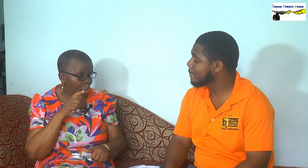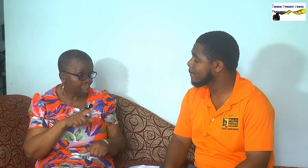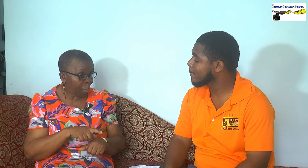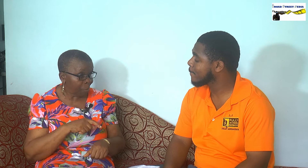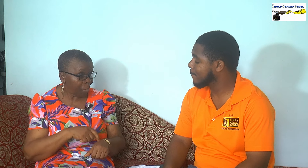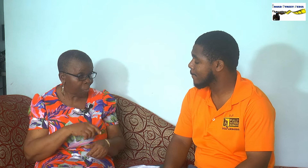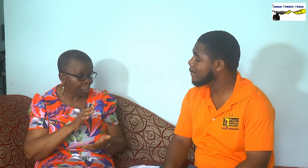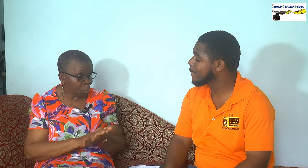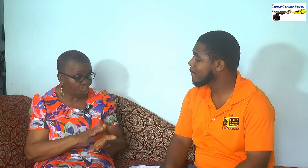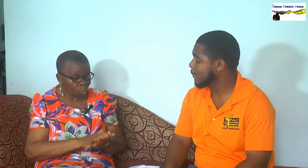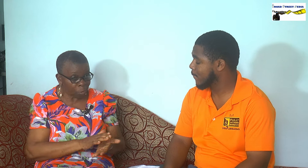Lunchtime at the school.